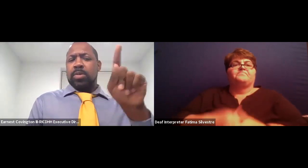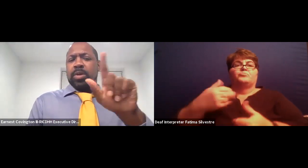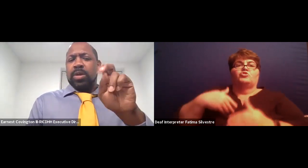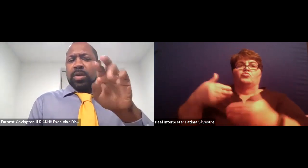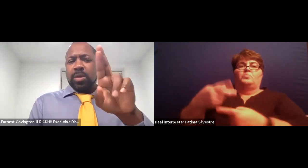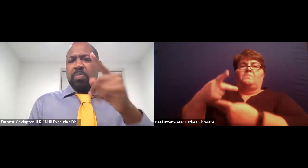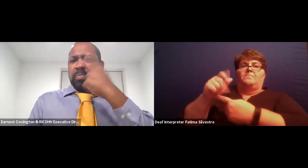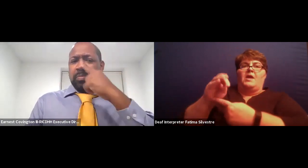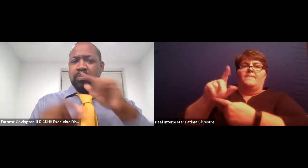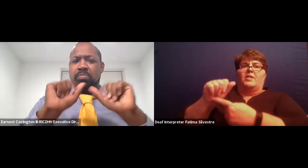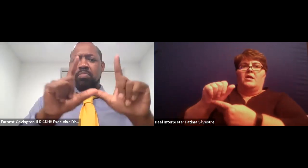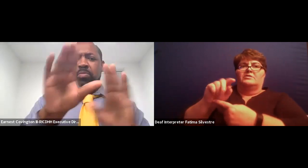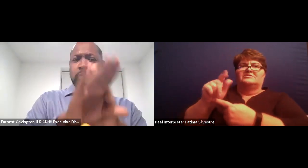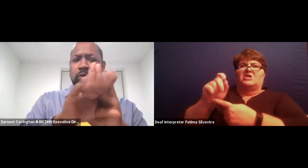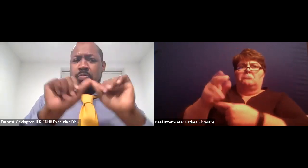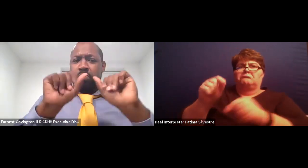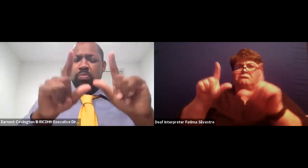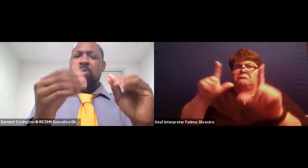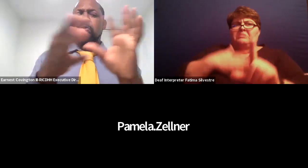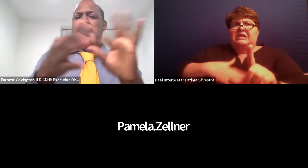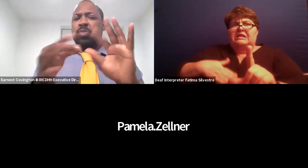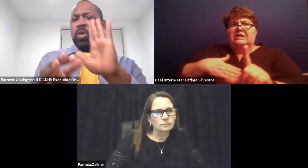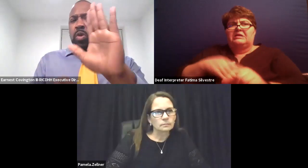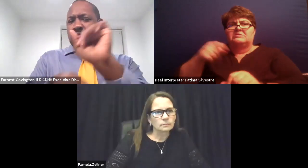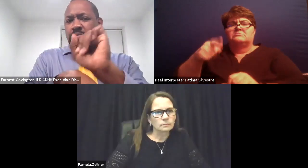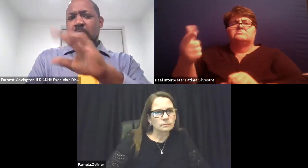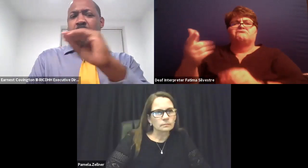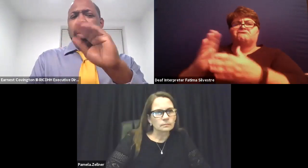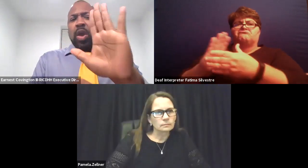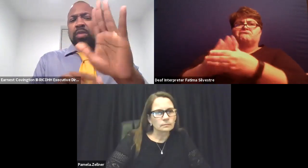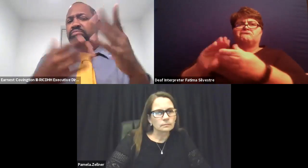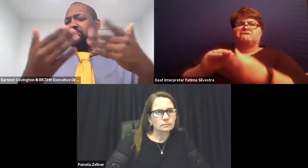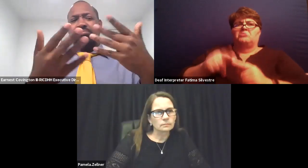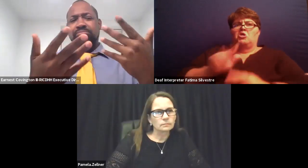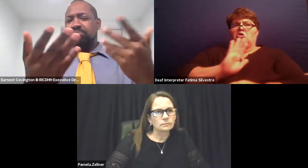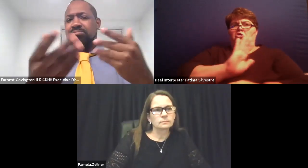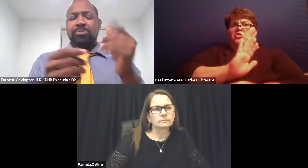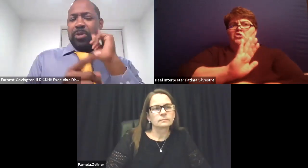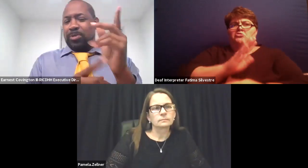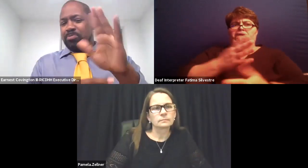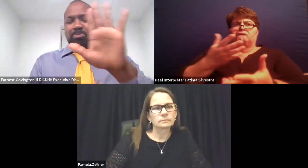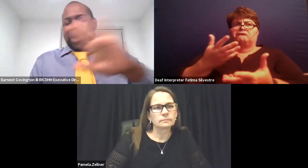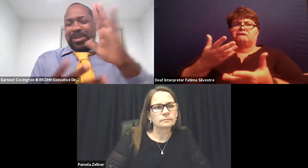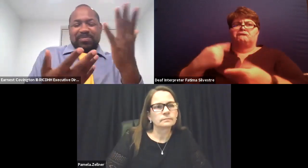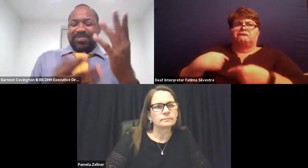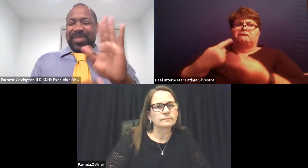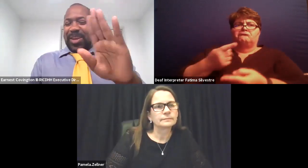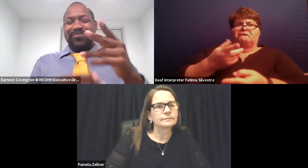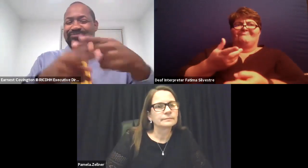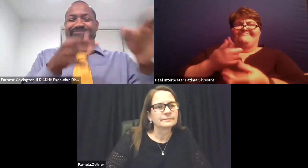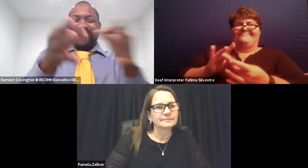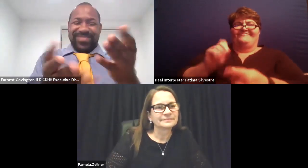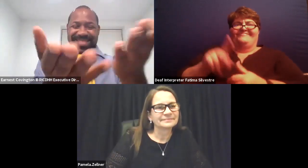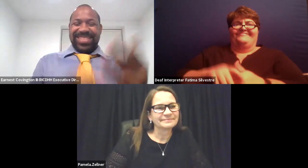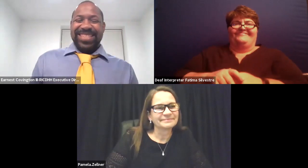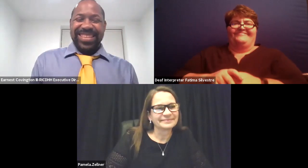appreciate it. I'd like to turn over to Pam Zellner now. If you could open your camera and talk a little bit about your position for a minute or